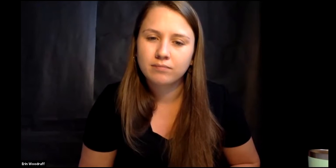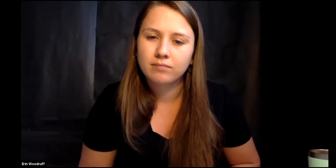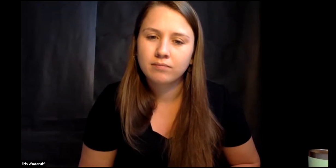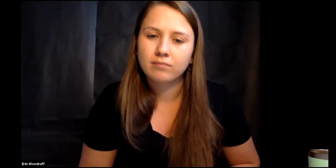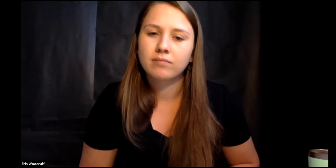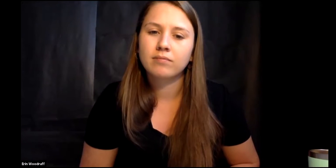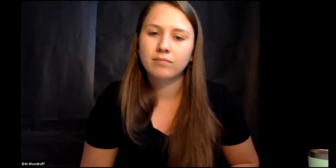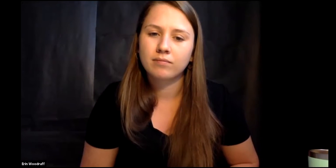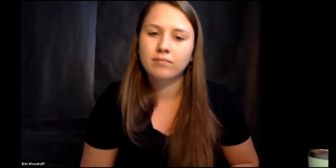Oh,